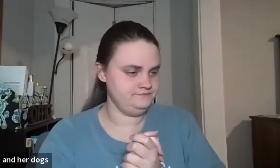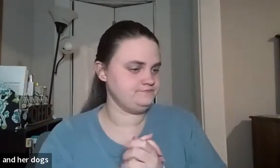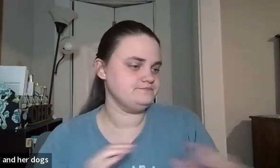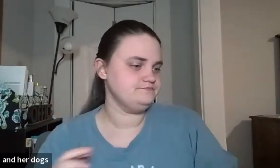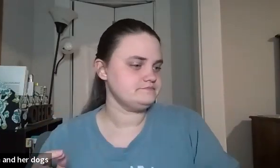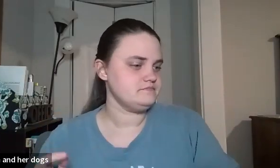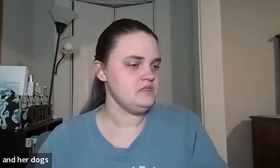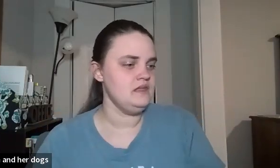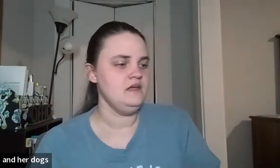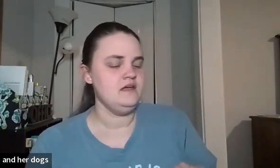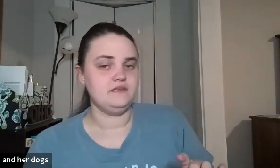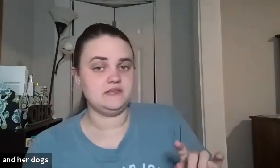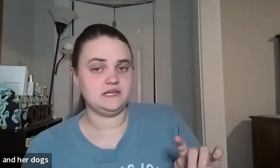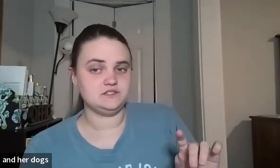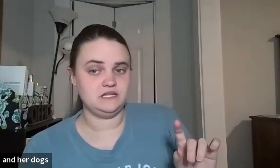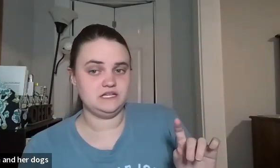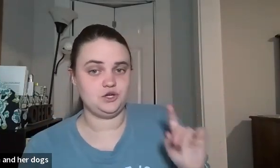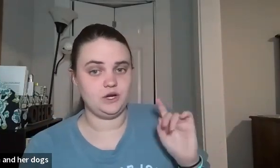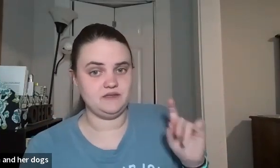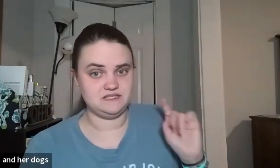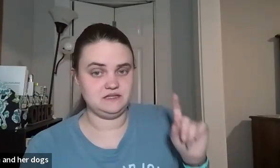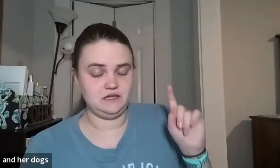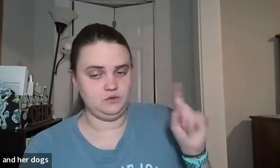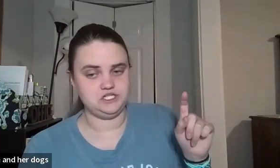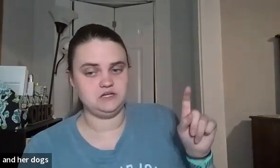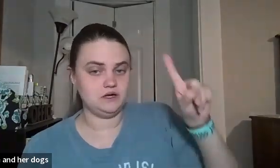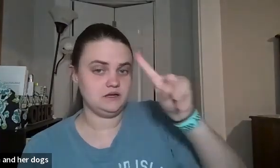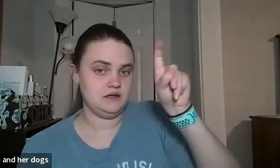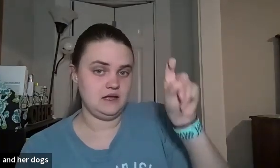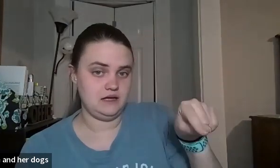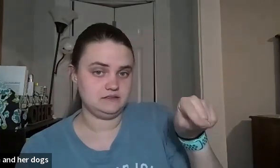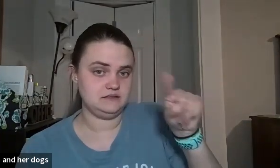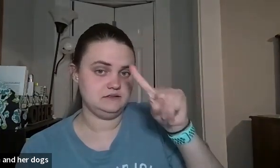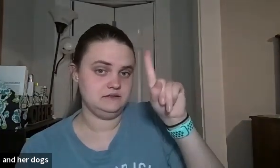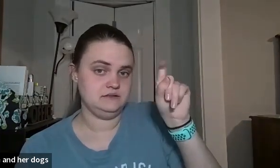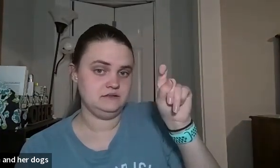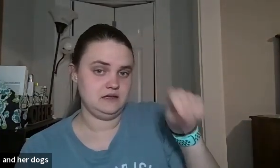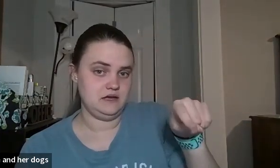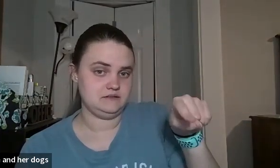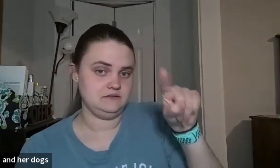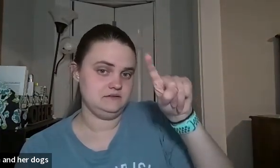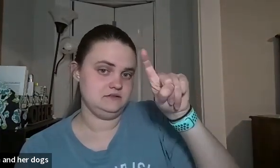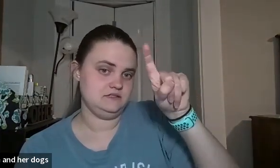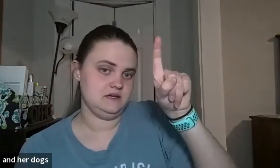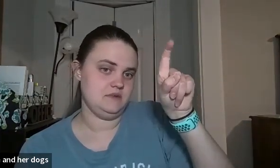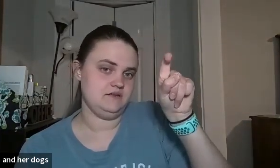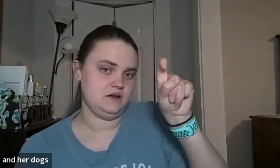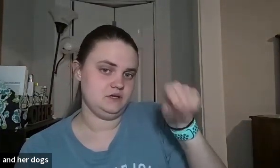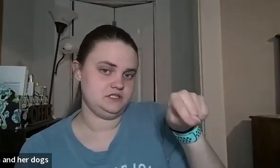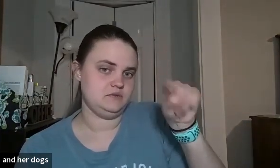Then the next one is you're going to make this like a question mark. Ask. So see, I'm making that question mark